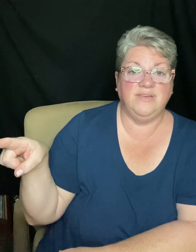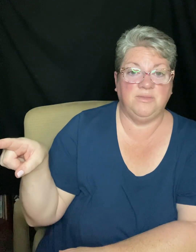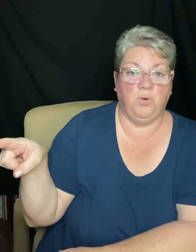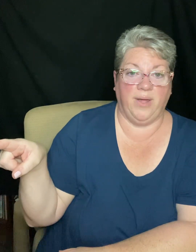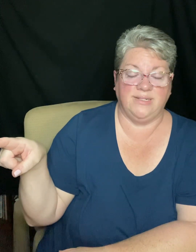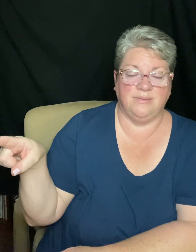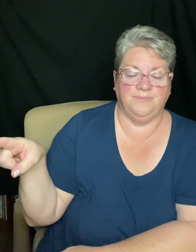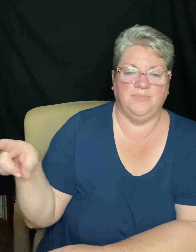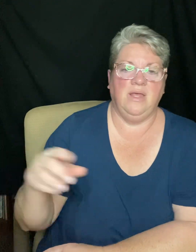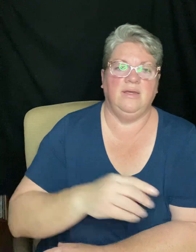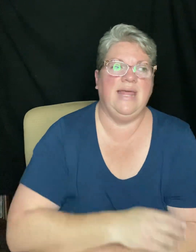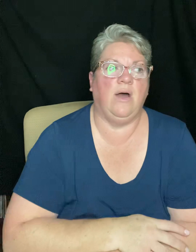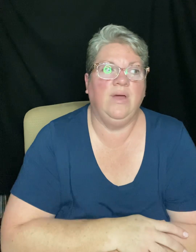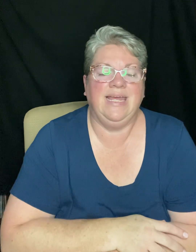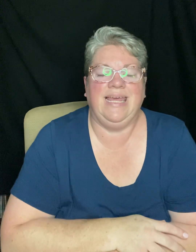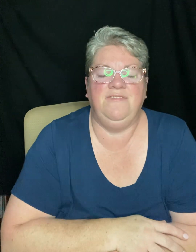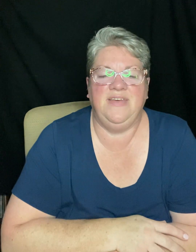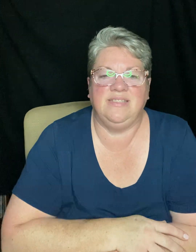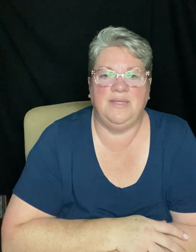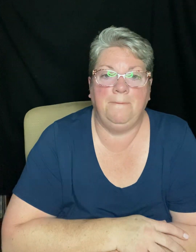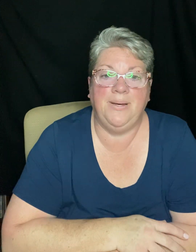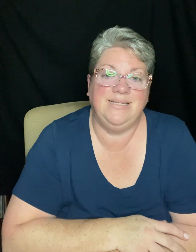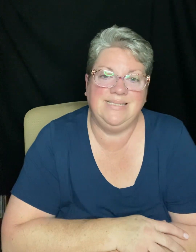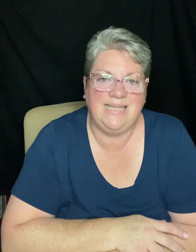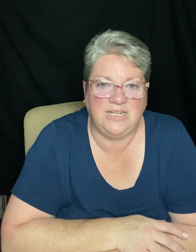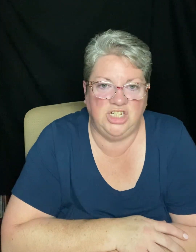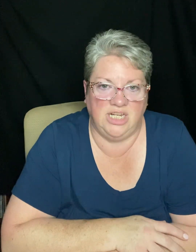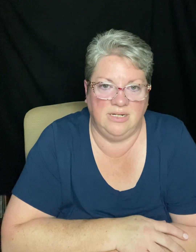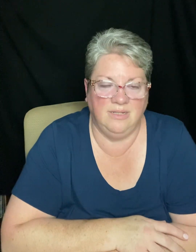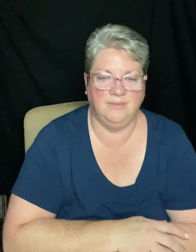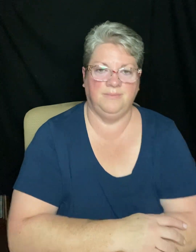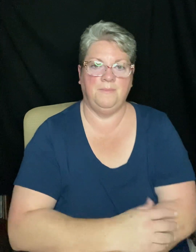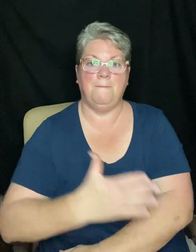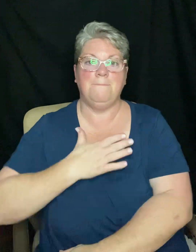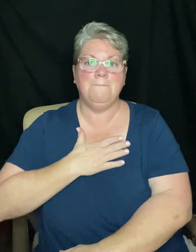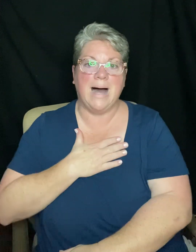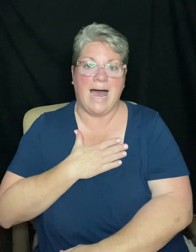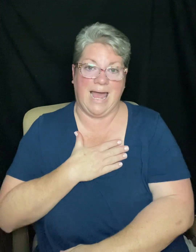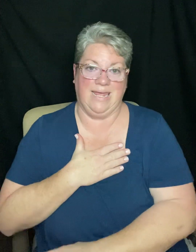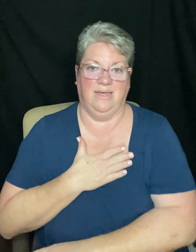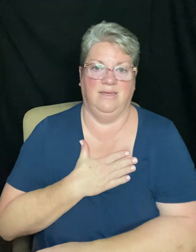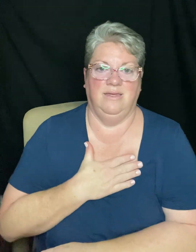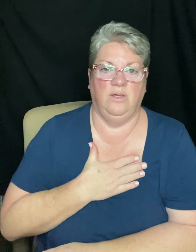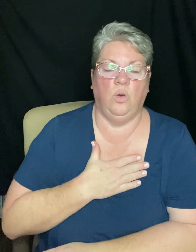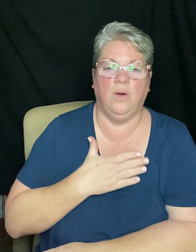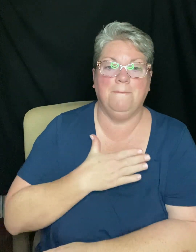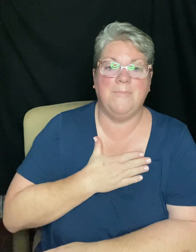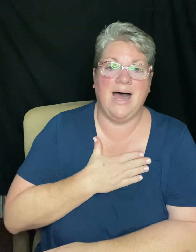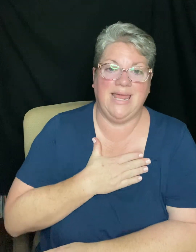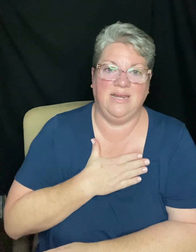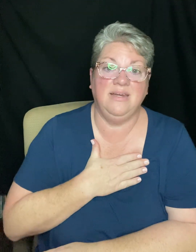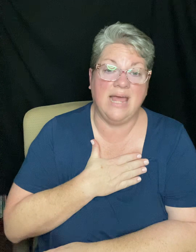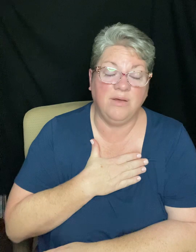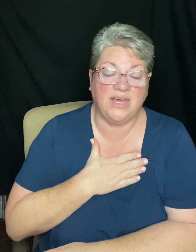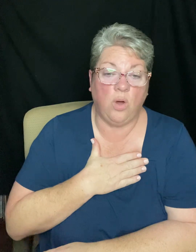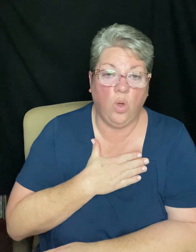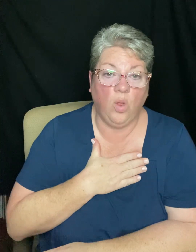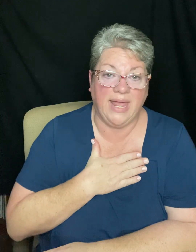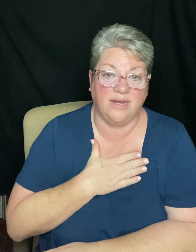a point. Now, if it's possession, my or mine, now I've got a whole hand, a